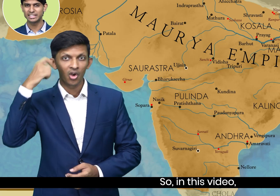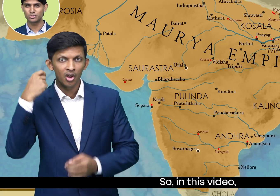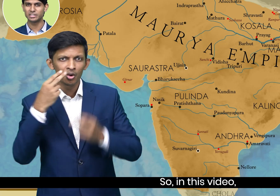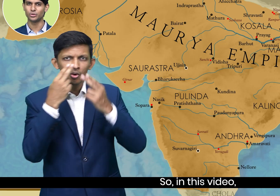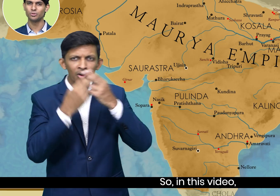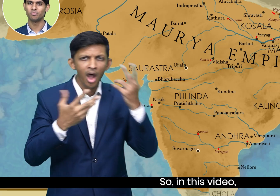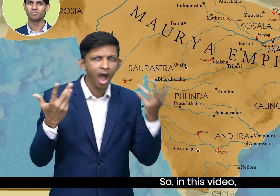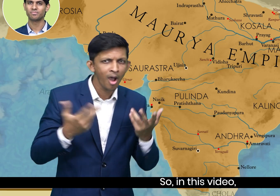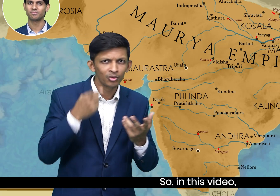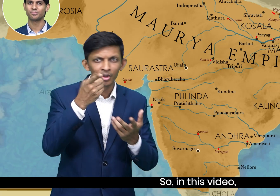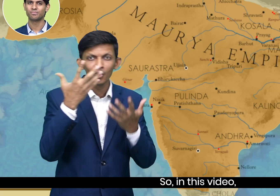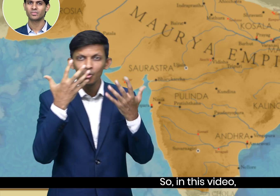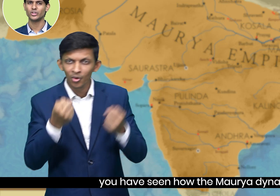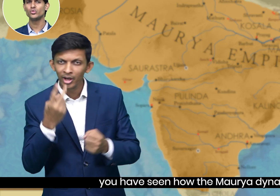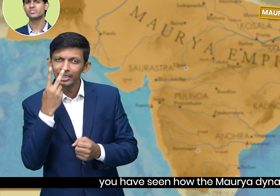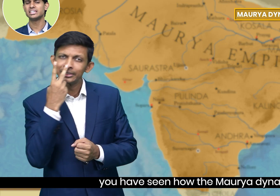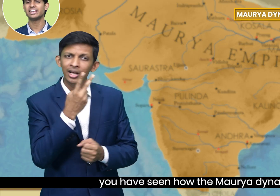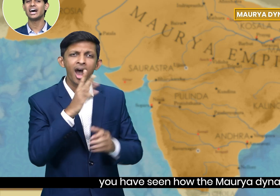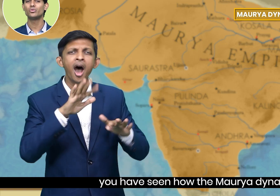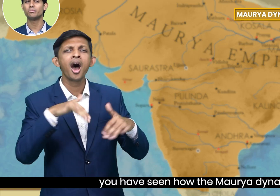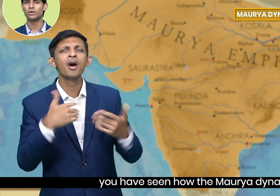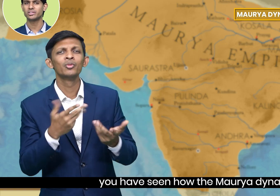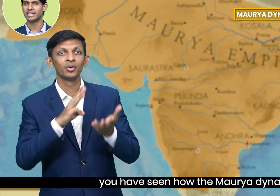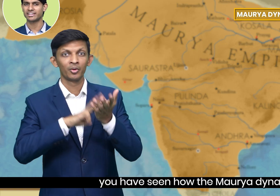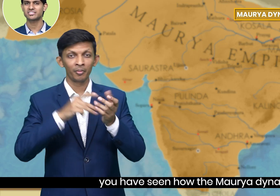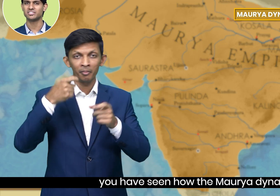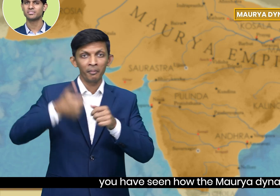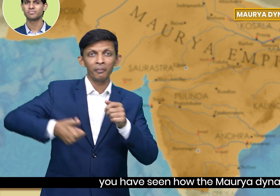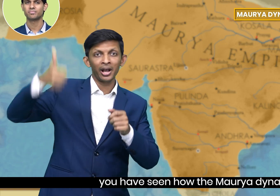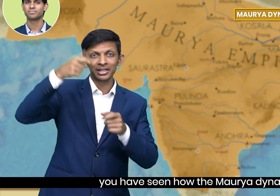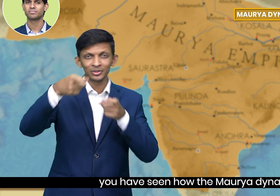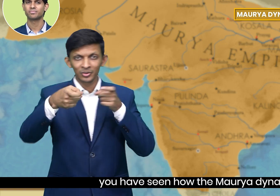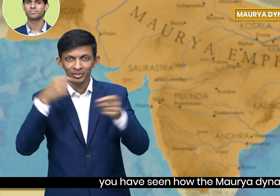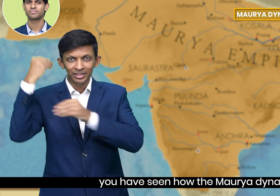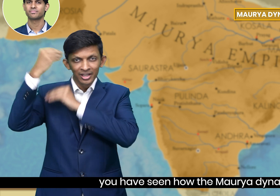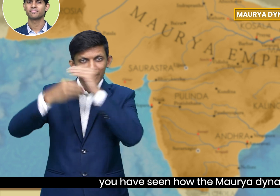So in this video, you've seen how the Maurya Dynasty,